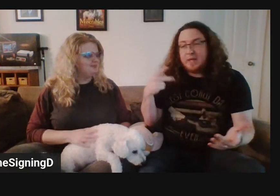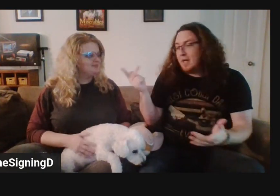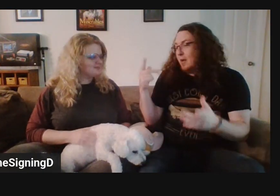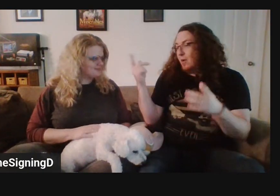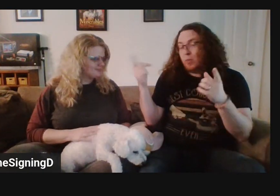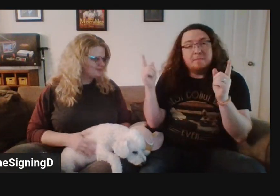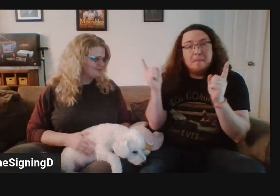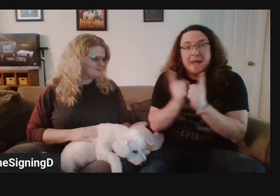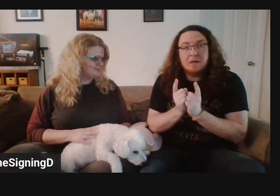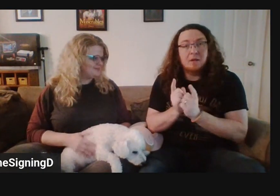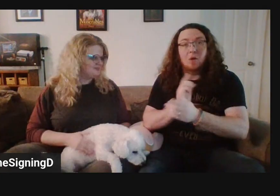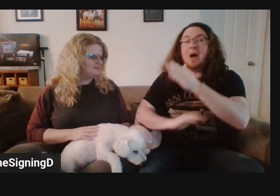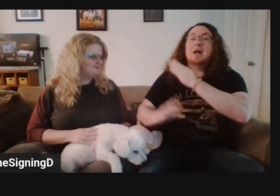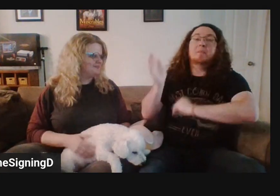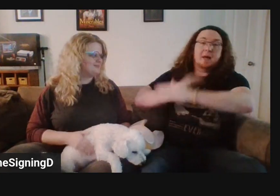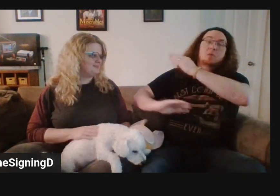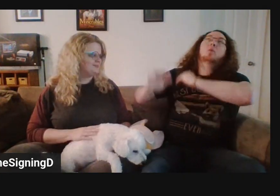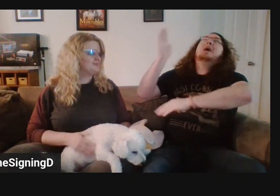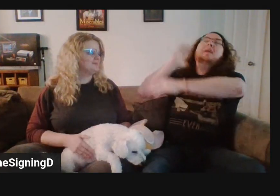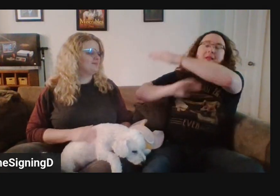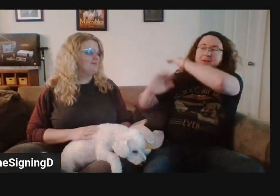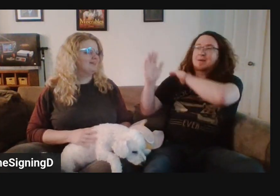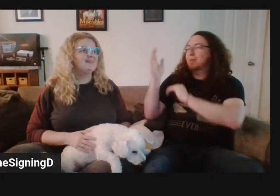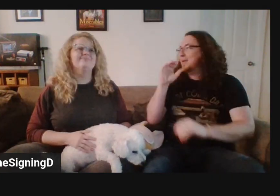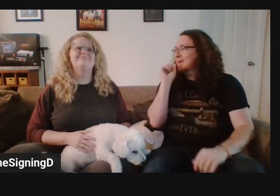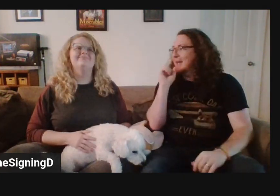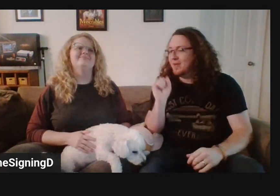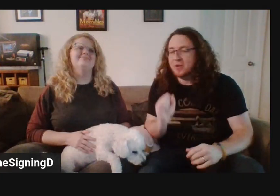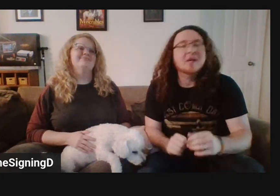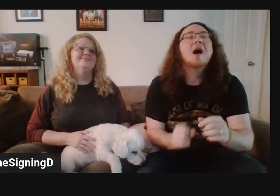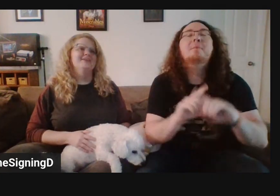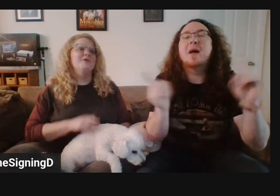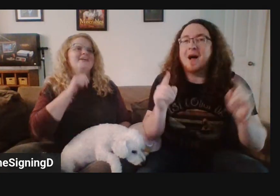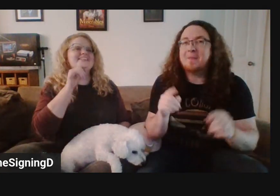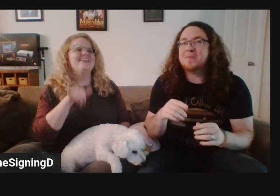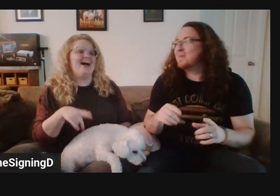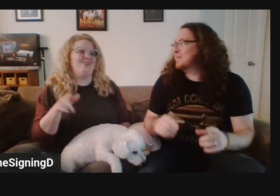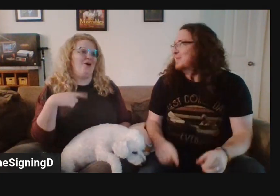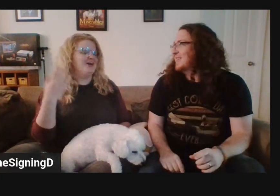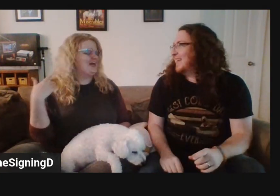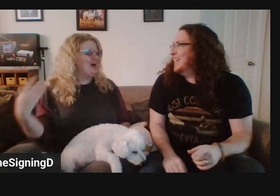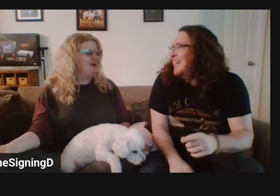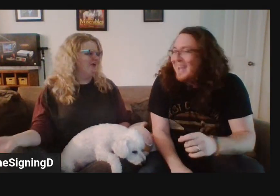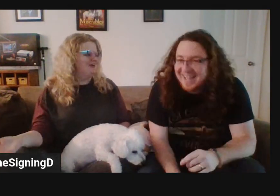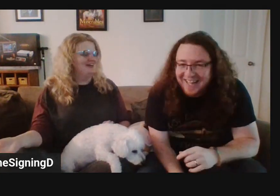So we met a while back. We were getting old, but